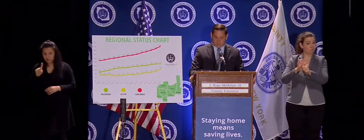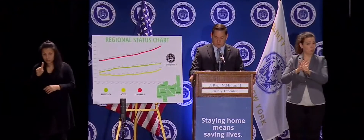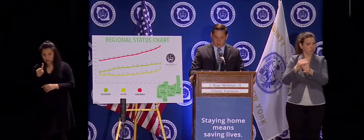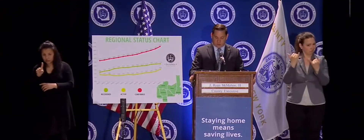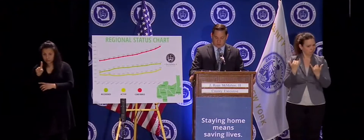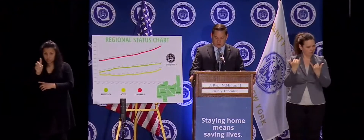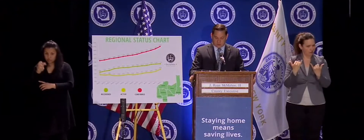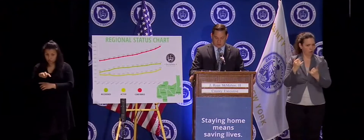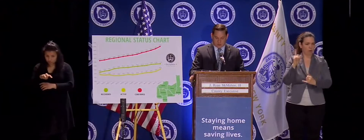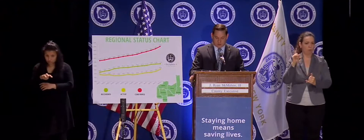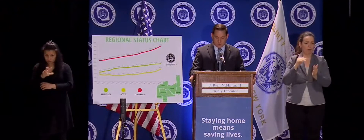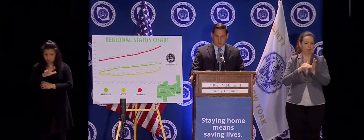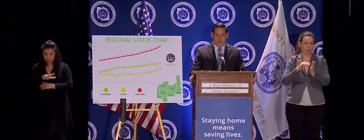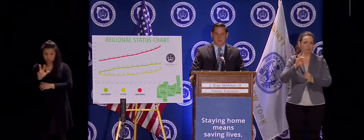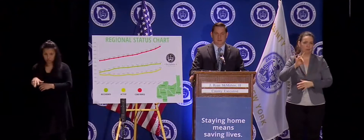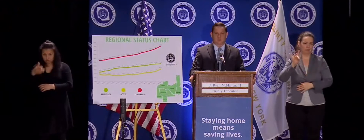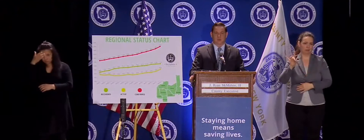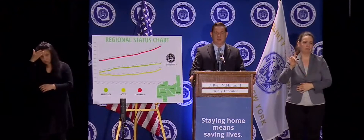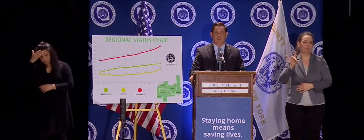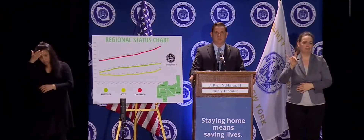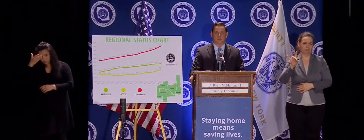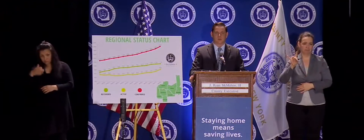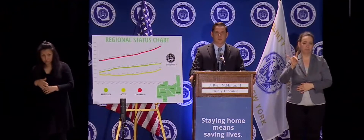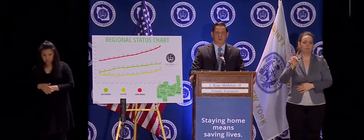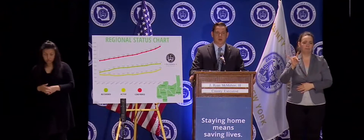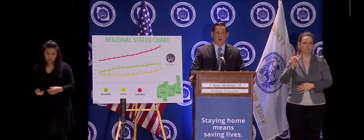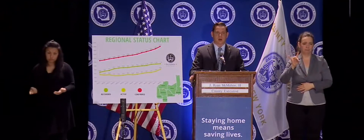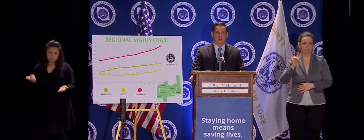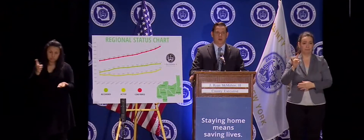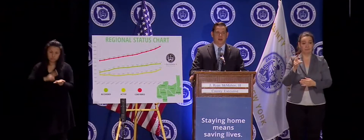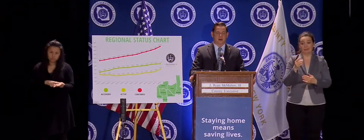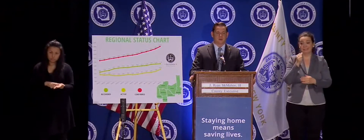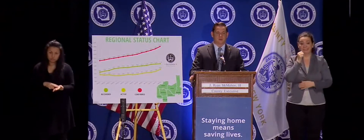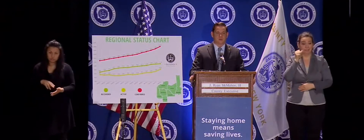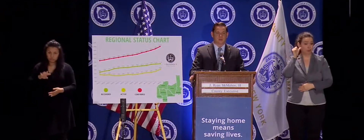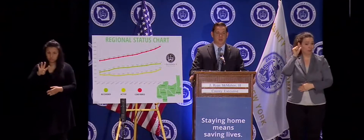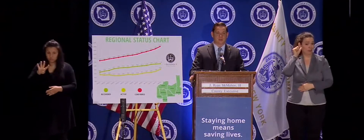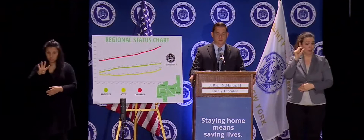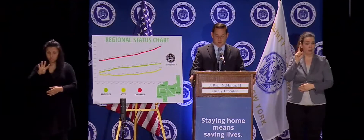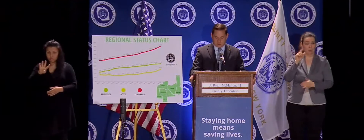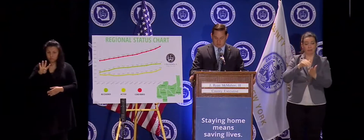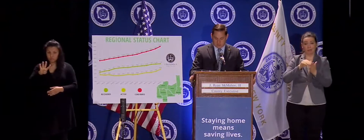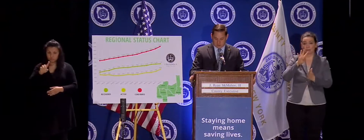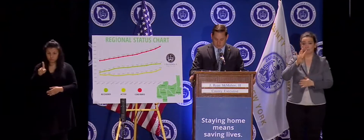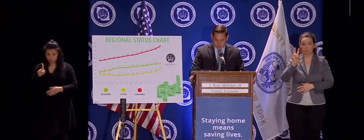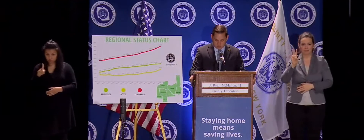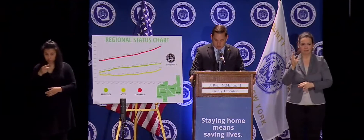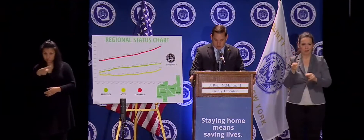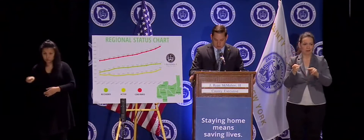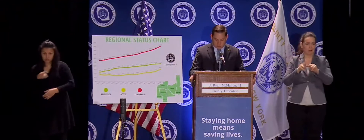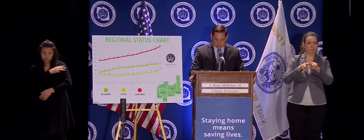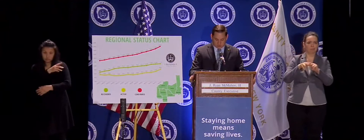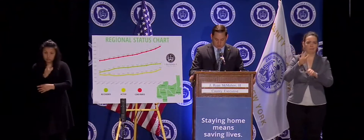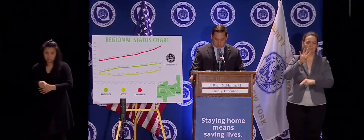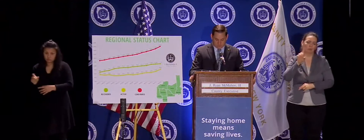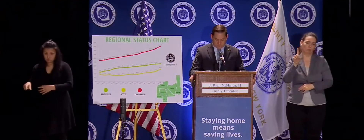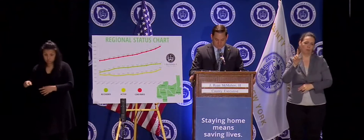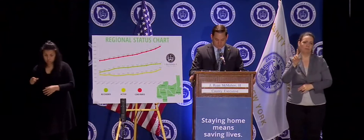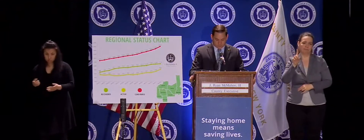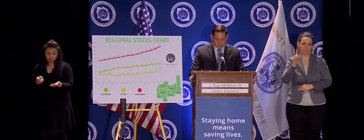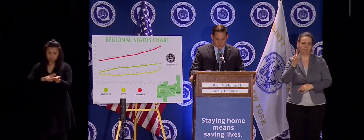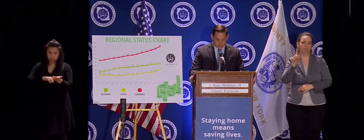we have 41 new cases. We'll get into breakout of those new cases, what they mean